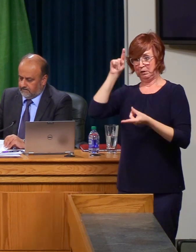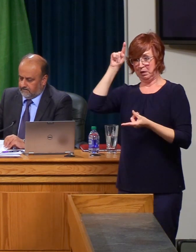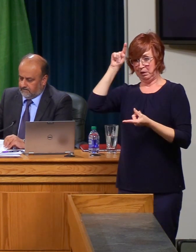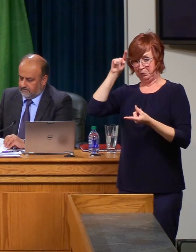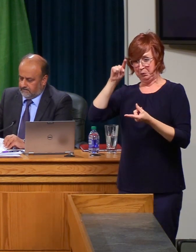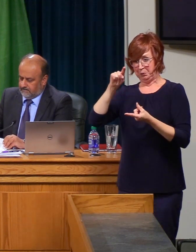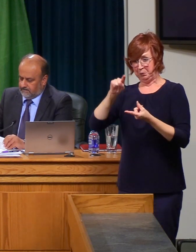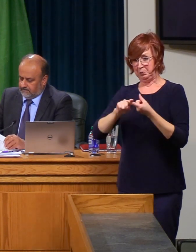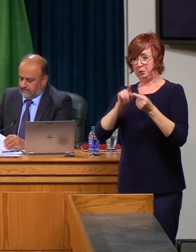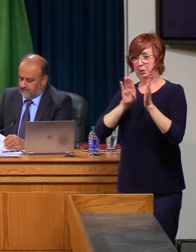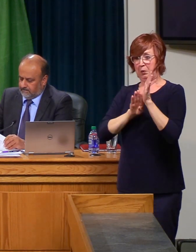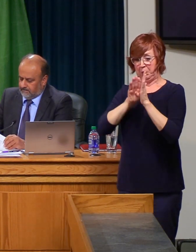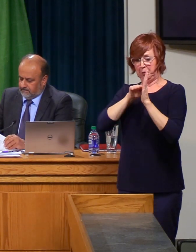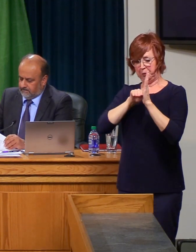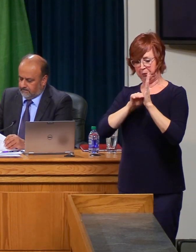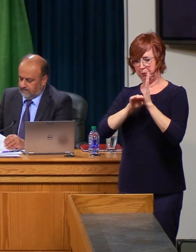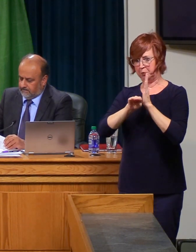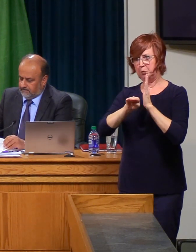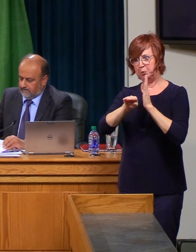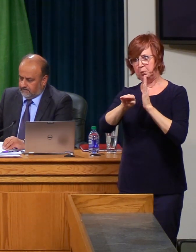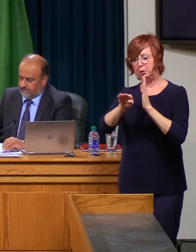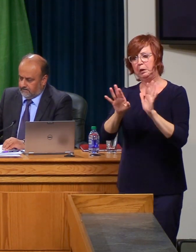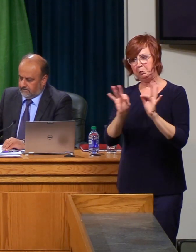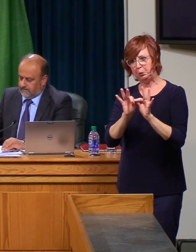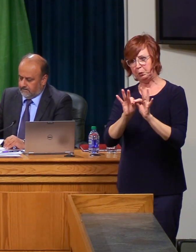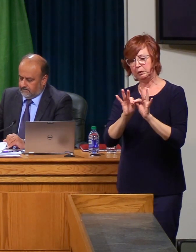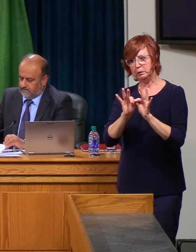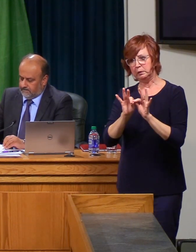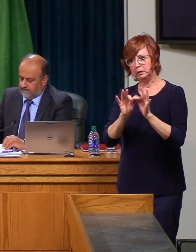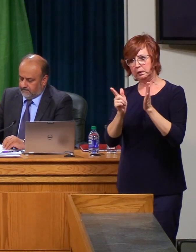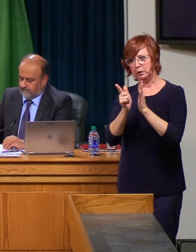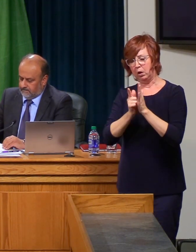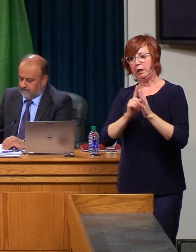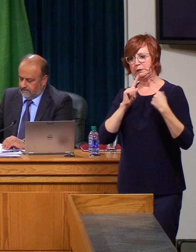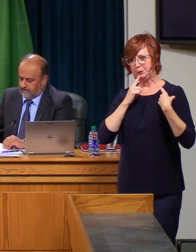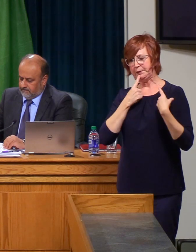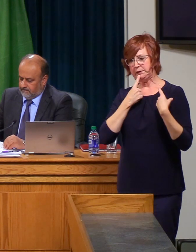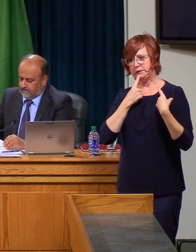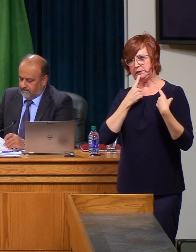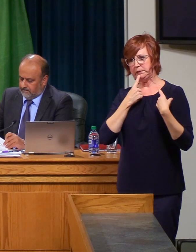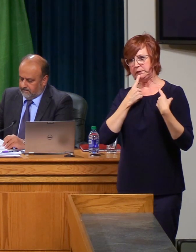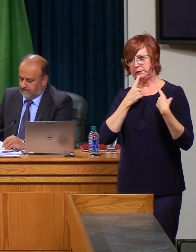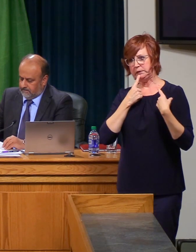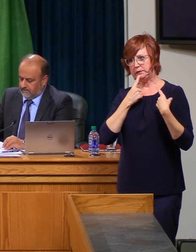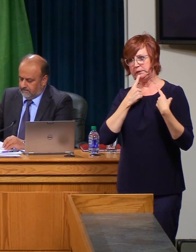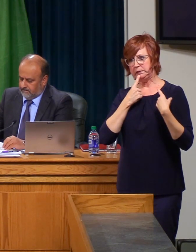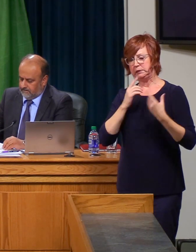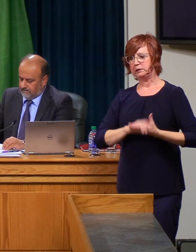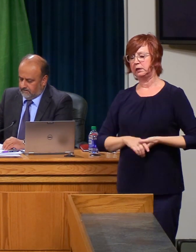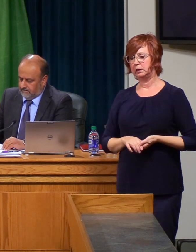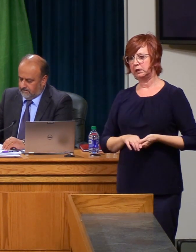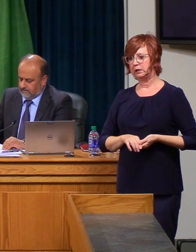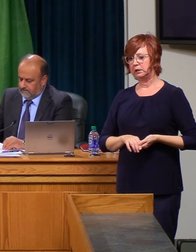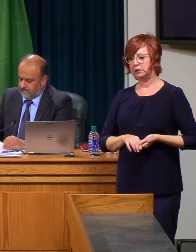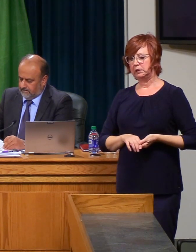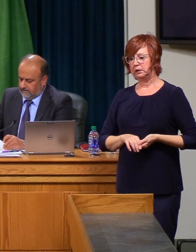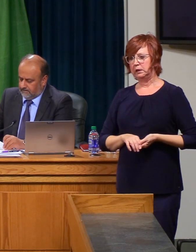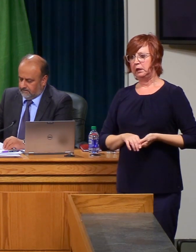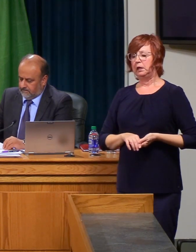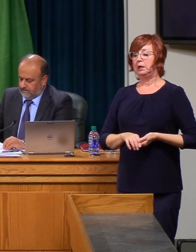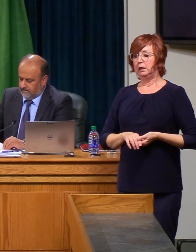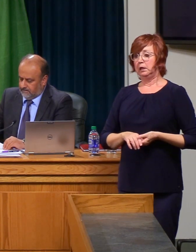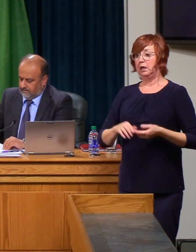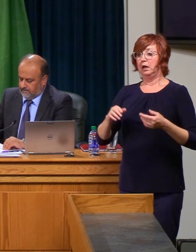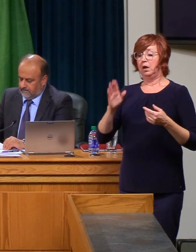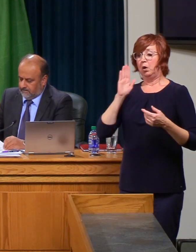to be taken and taken seriously. That being said, there will be and is in many cases